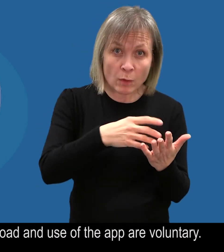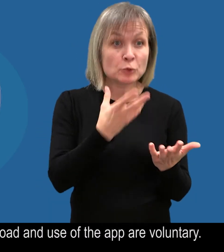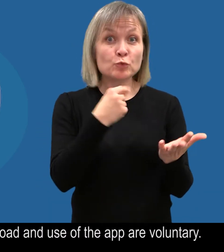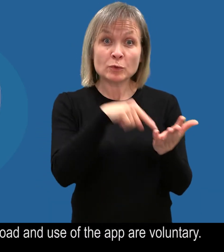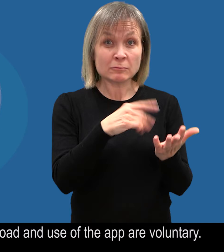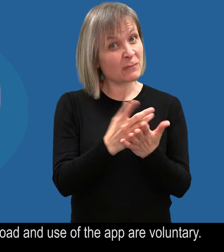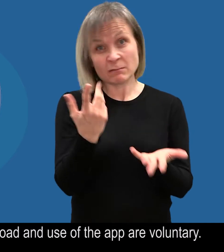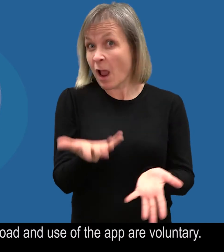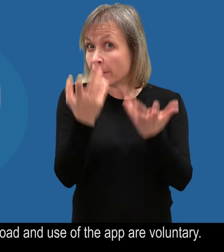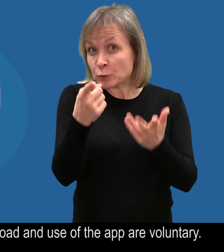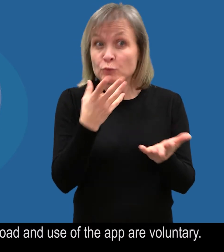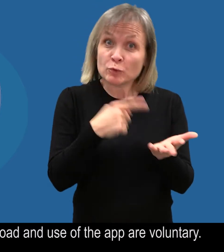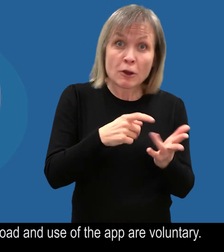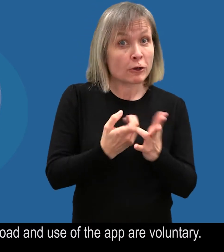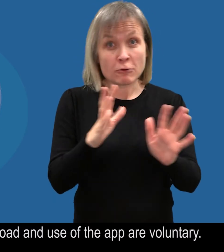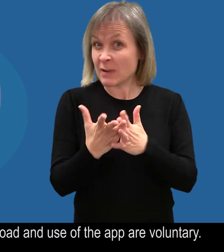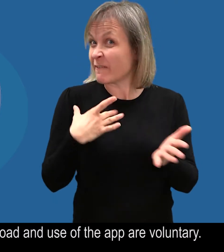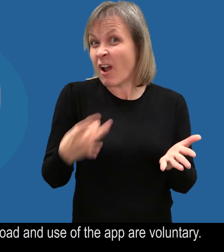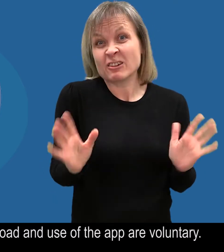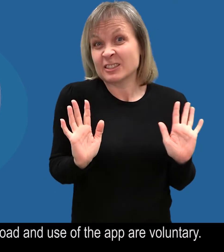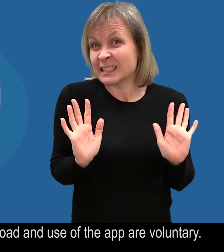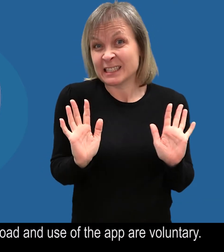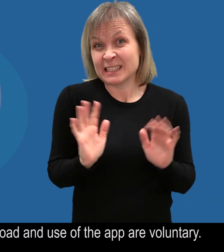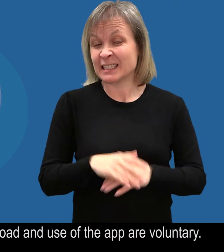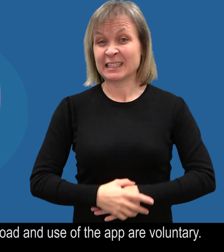The download and use of the app are voluntary.